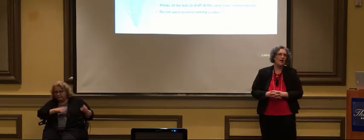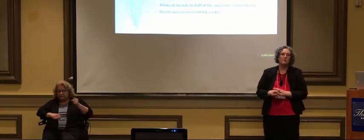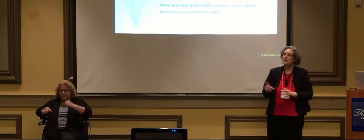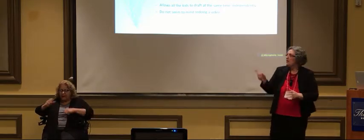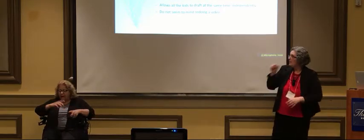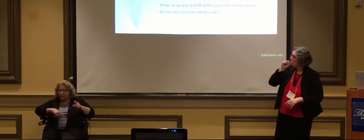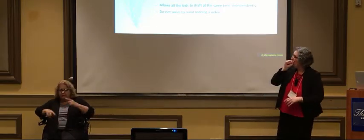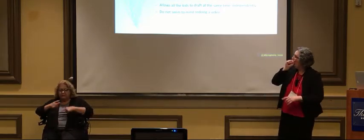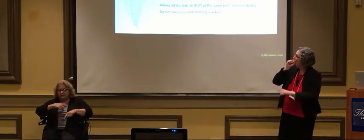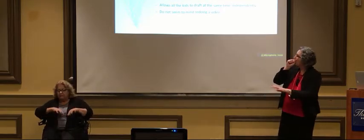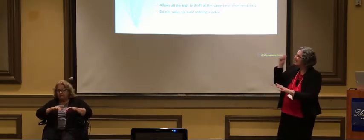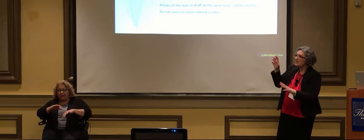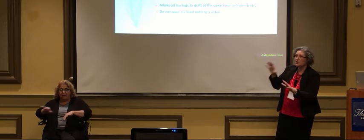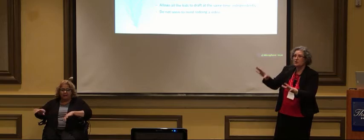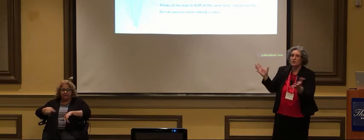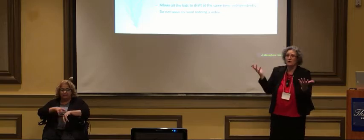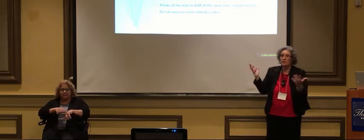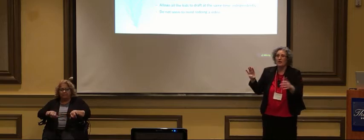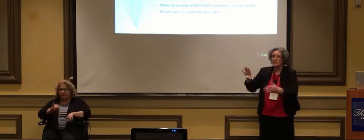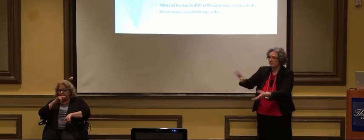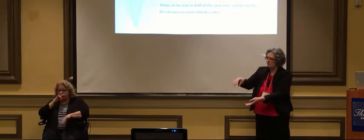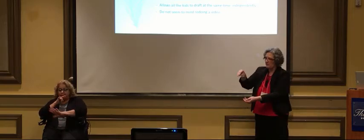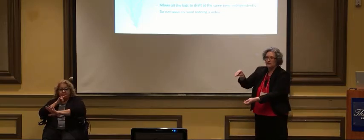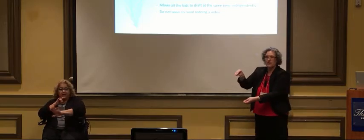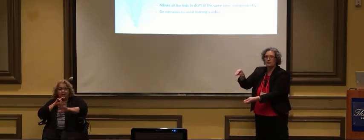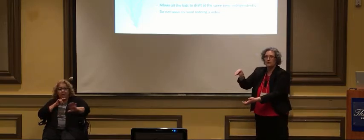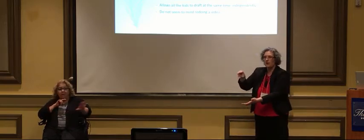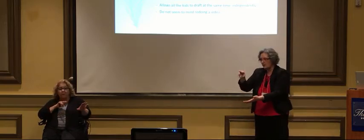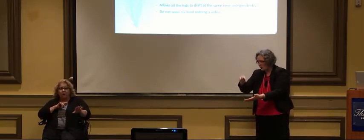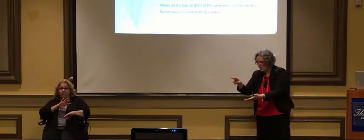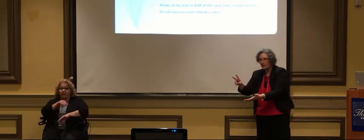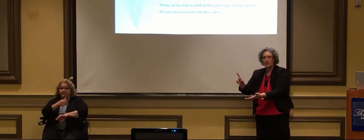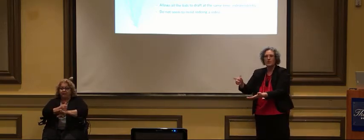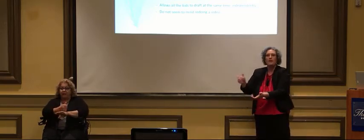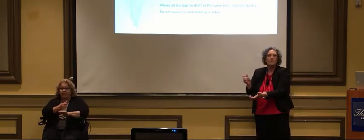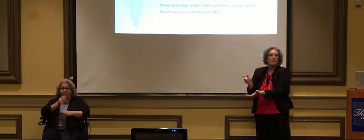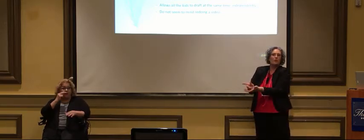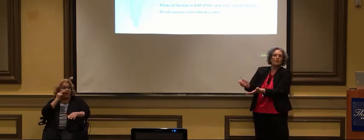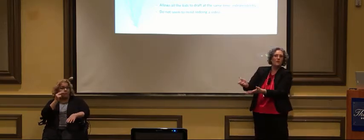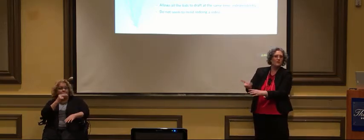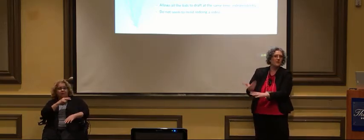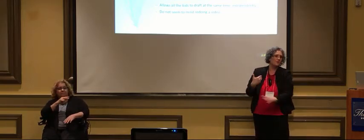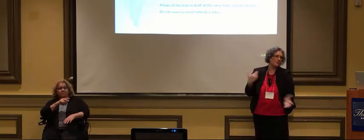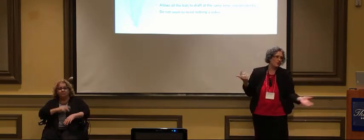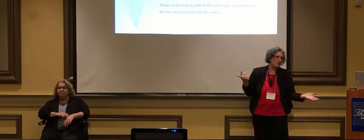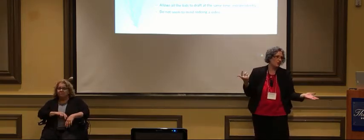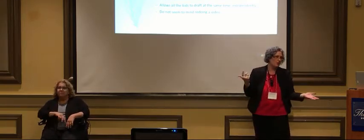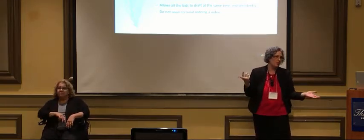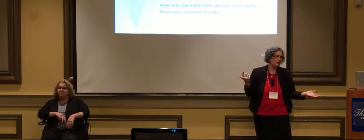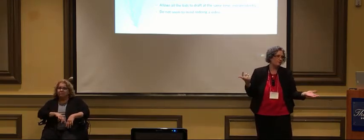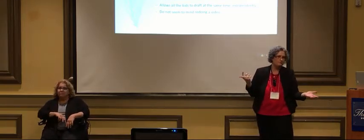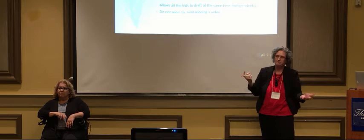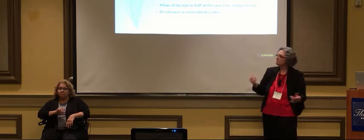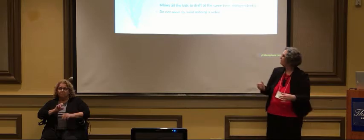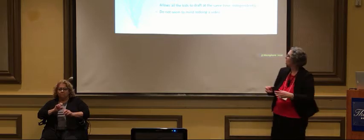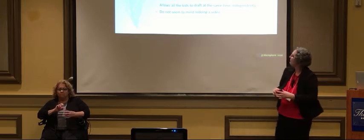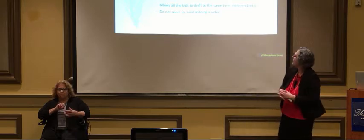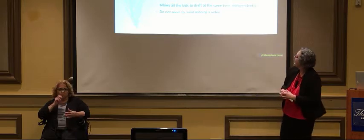all at the same time. When the kids are doing their own drafting, they set up their thing, they watch it, they approve it for themselves before they show it to